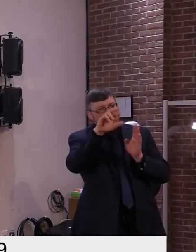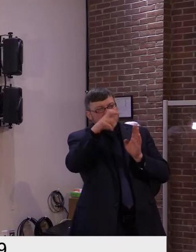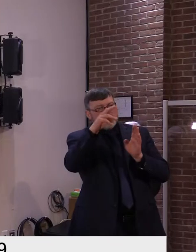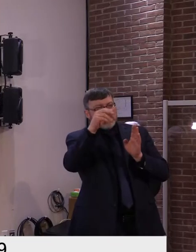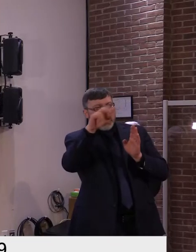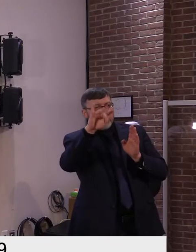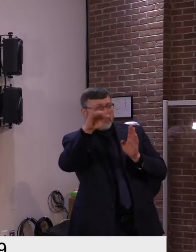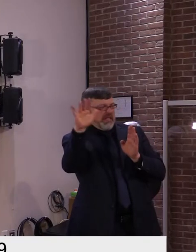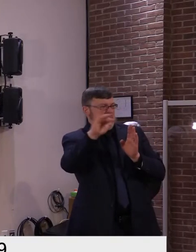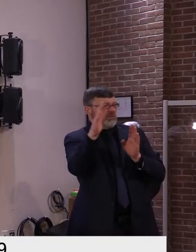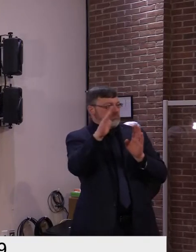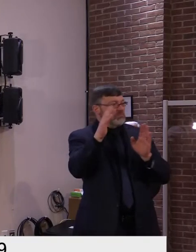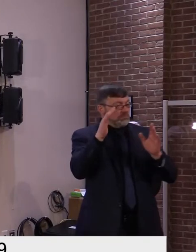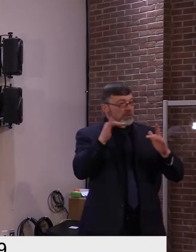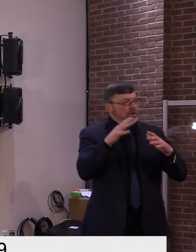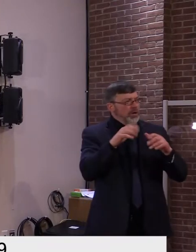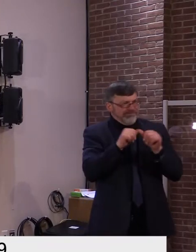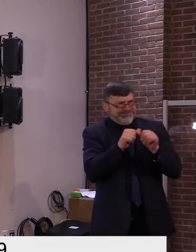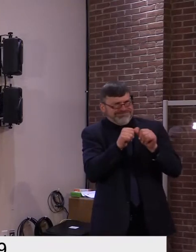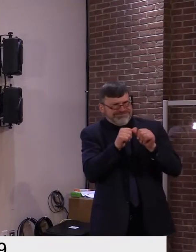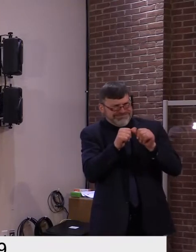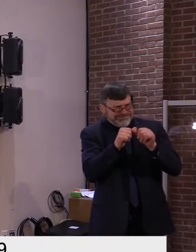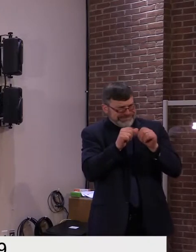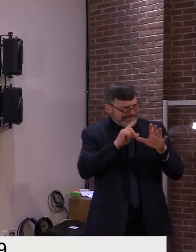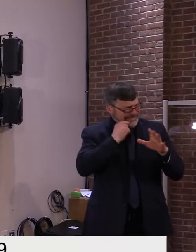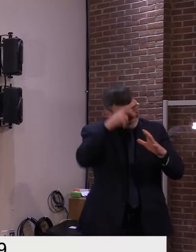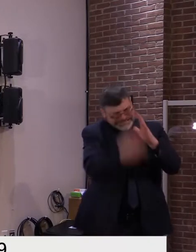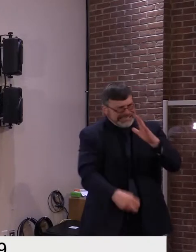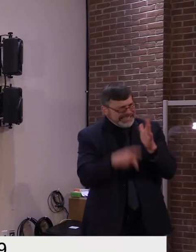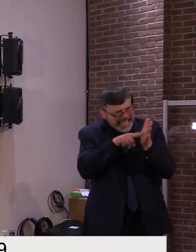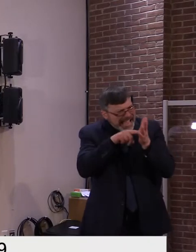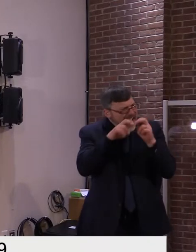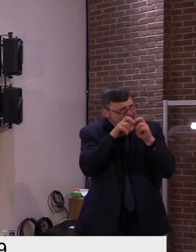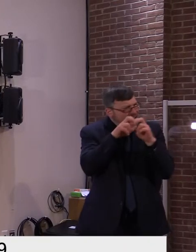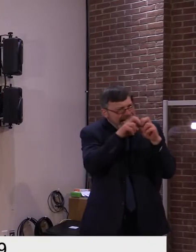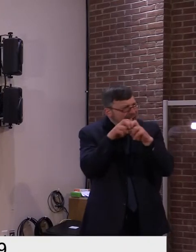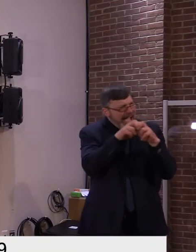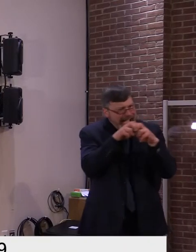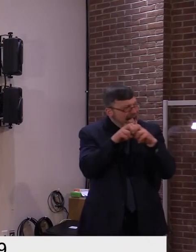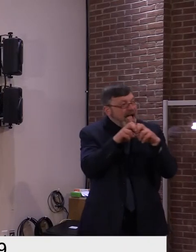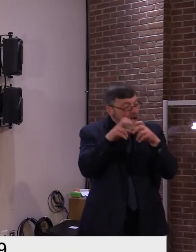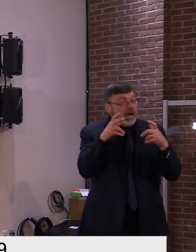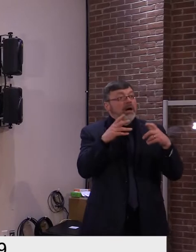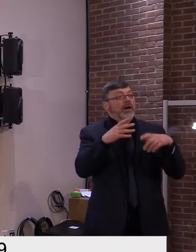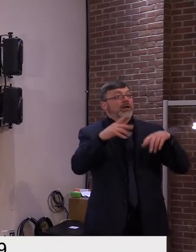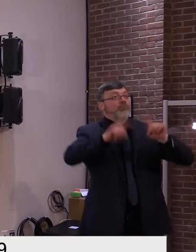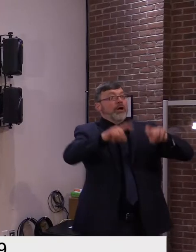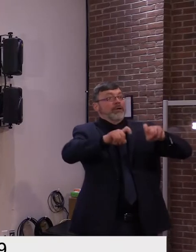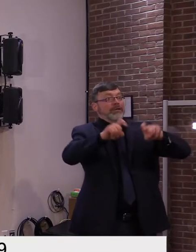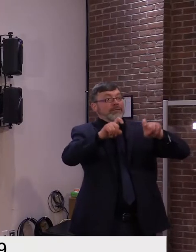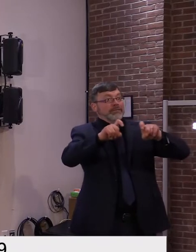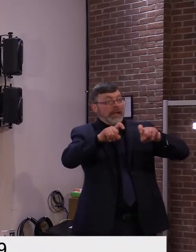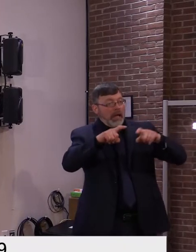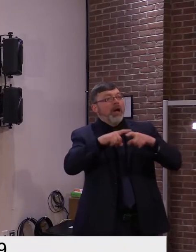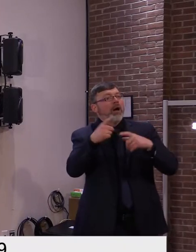trials to allow emergency use authorization. So I think as we find over time,